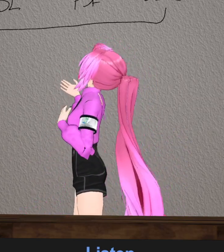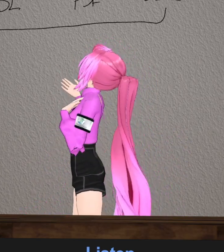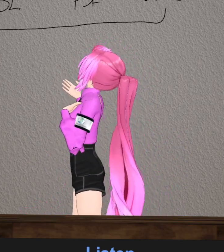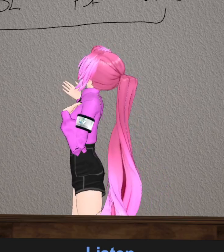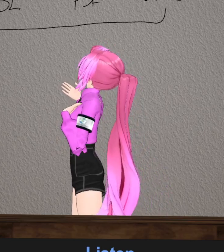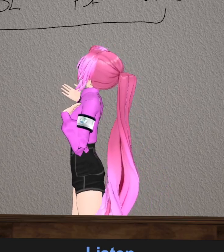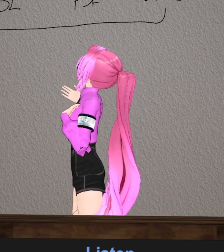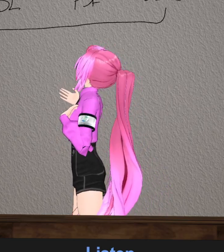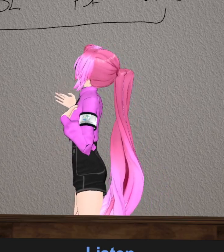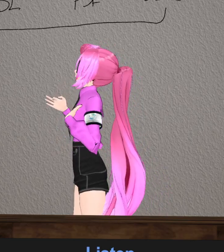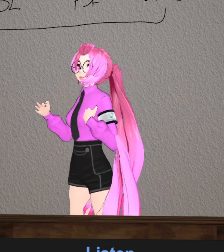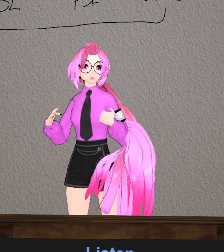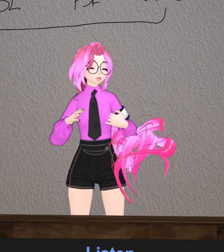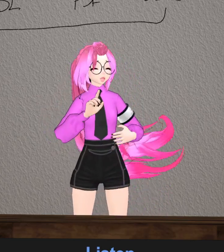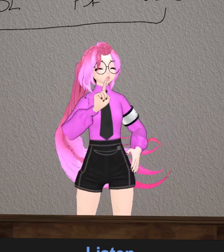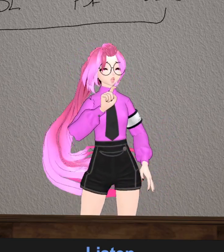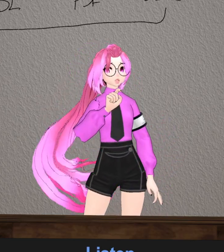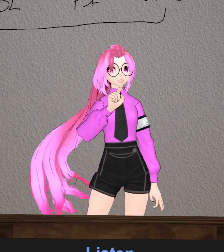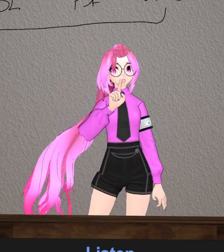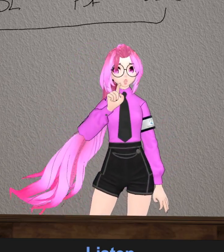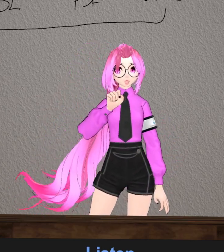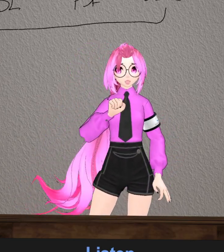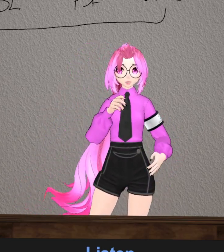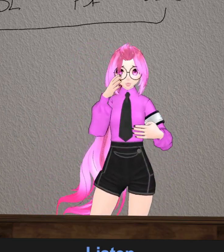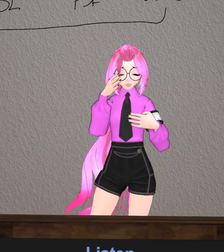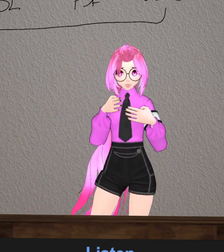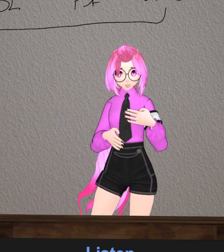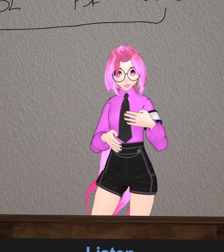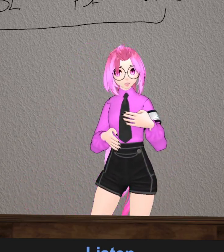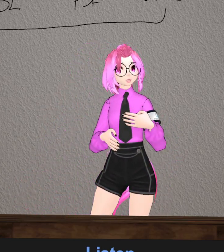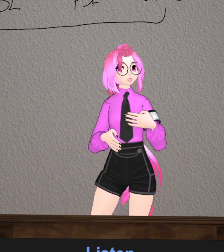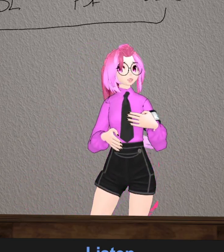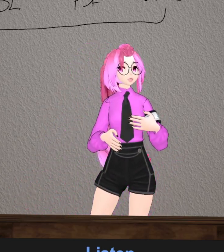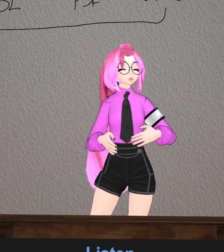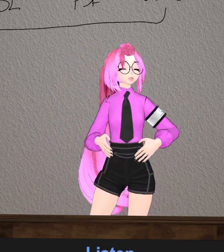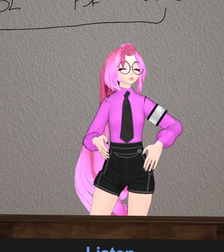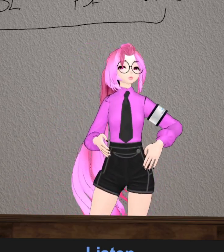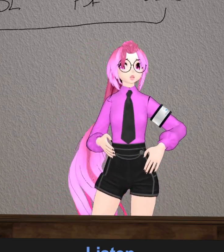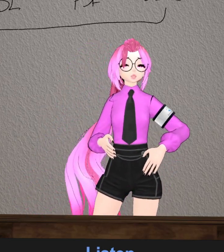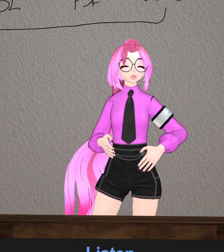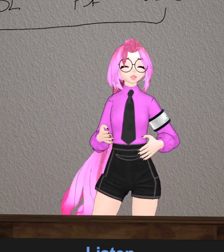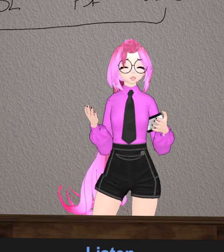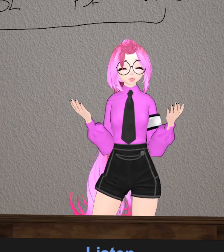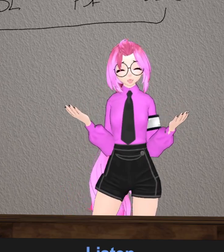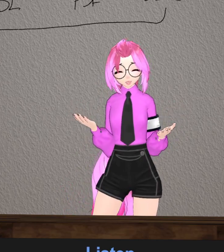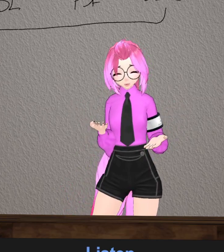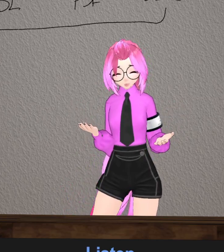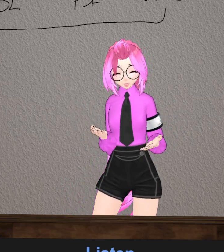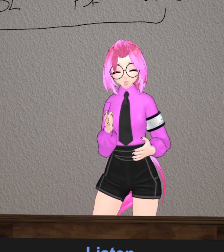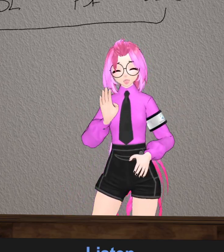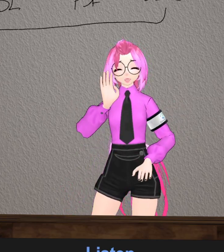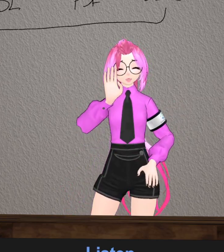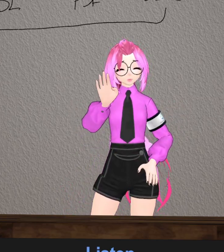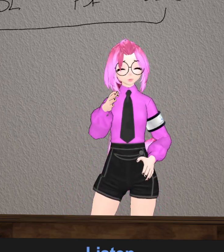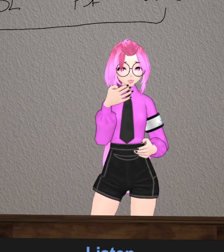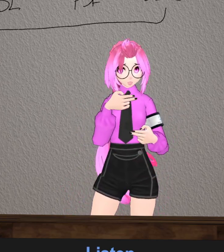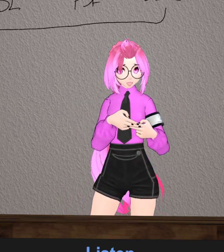things include the question would always be at the end of the sentence. So in English, we'd say, what your